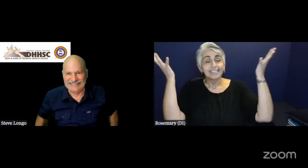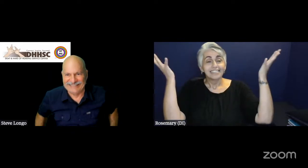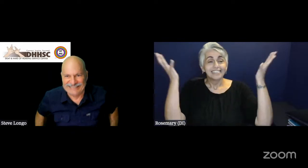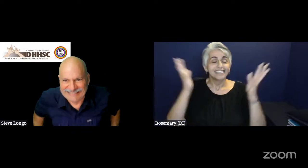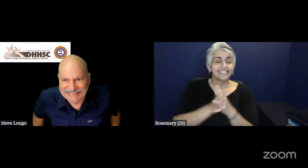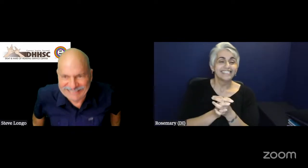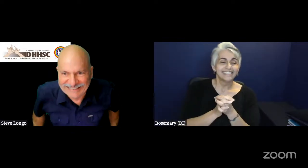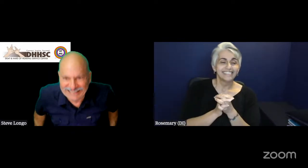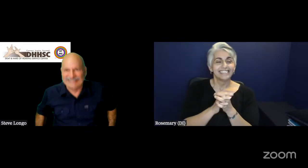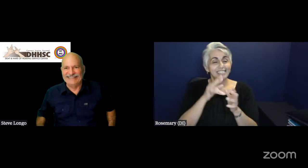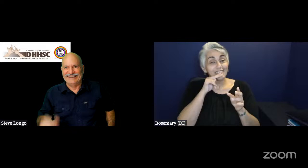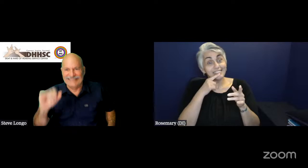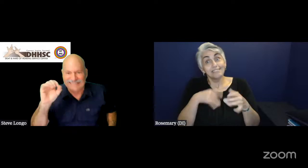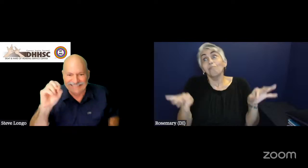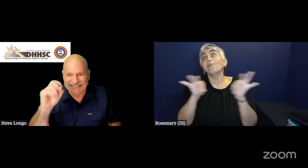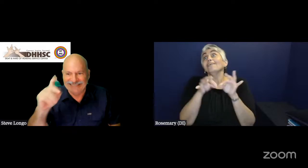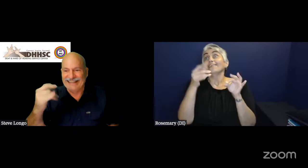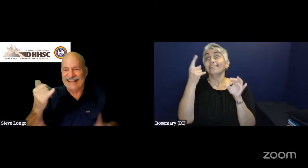my goodness.